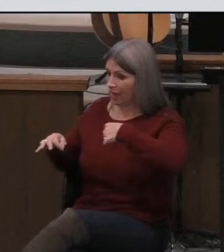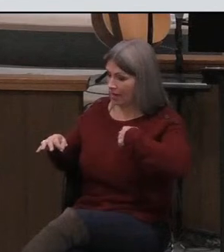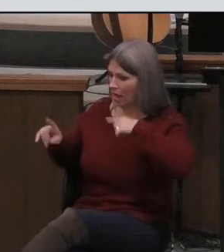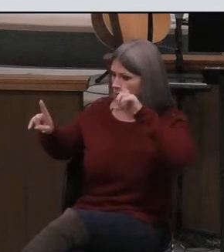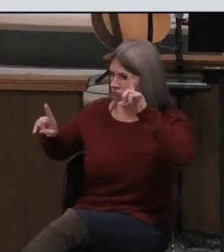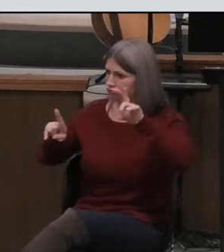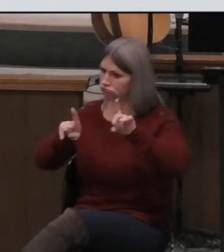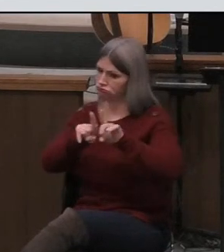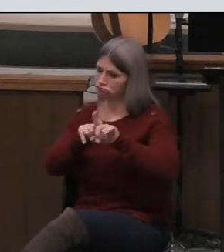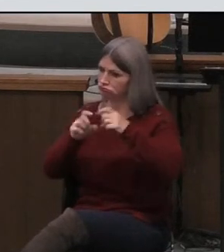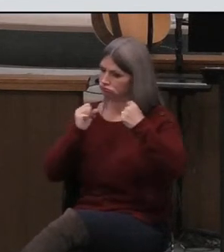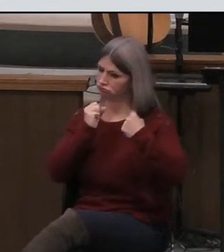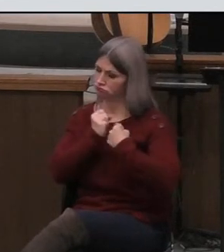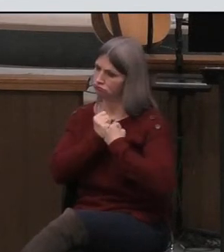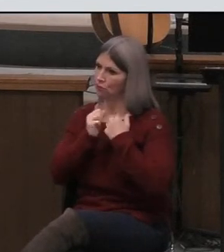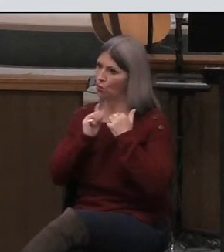always,